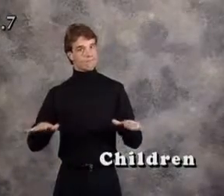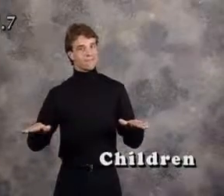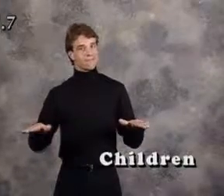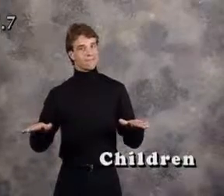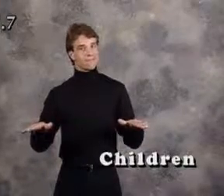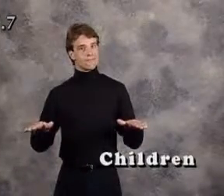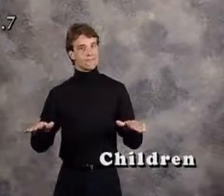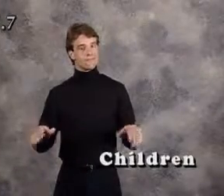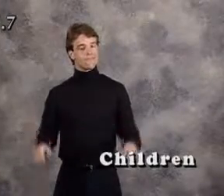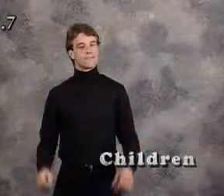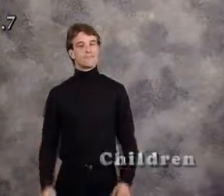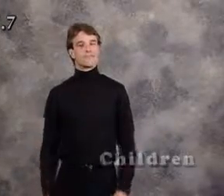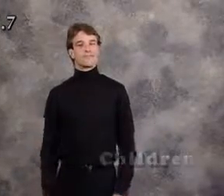Children.